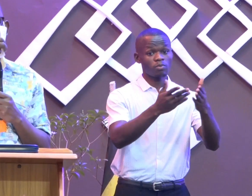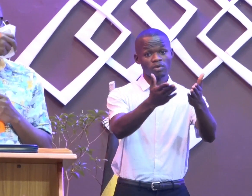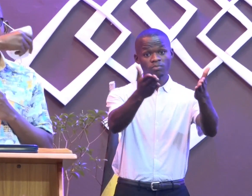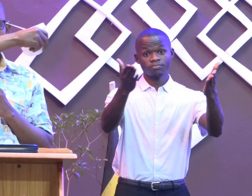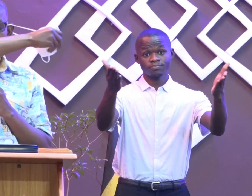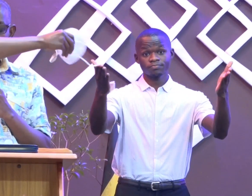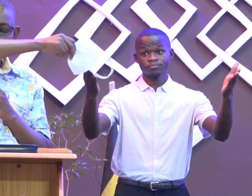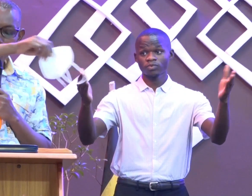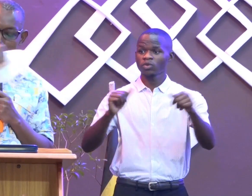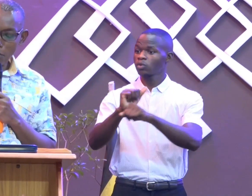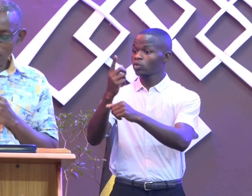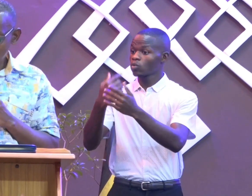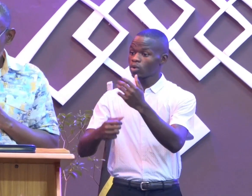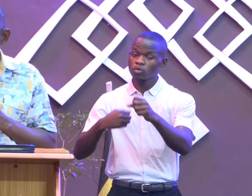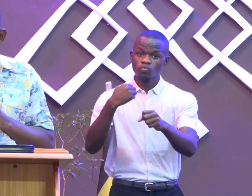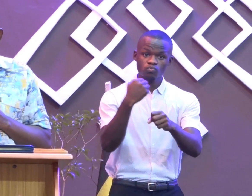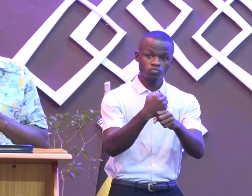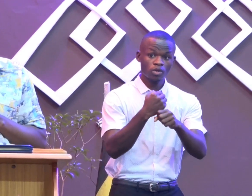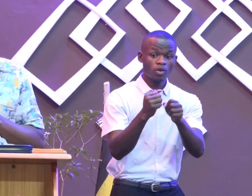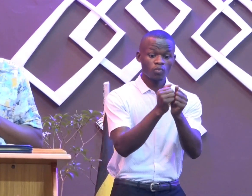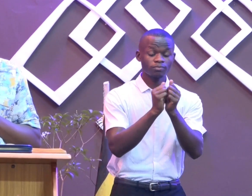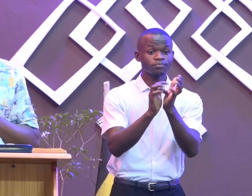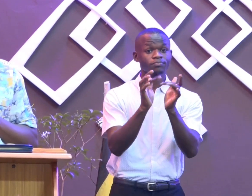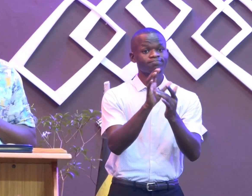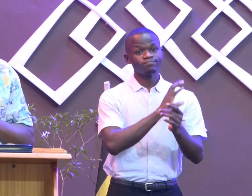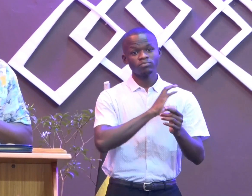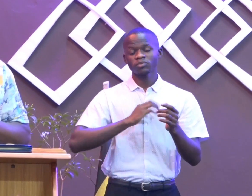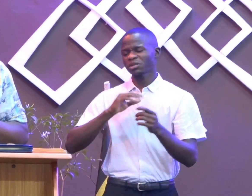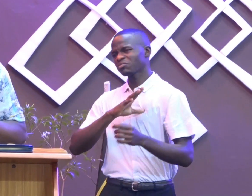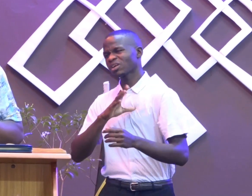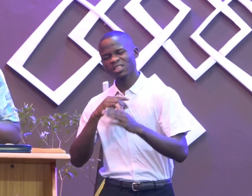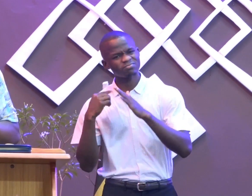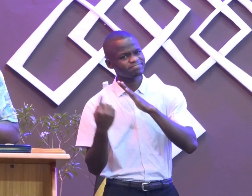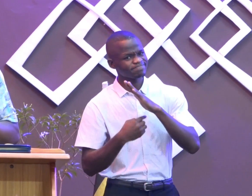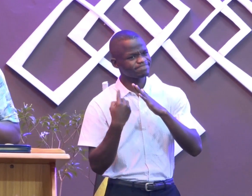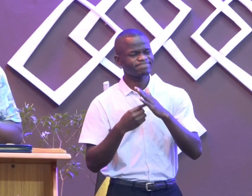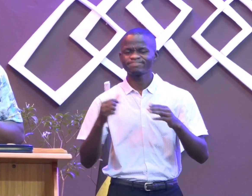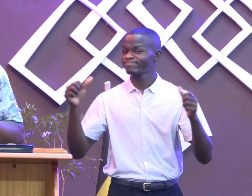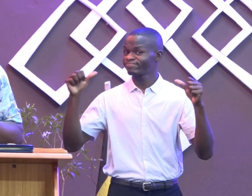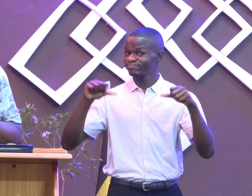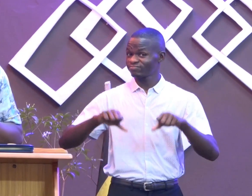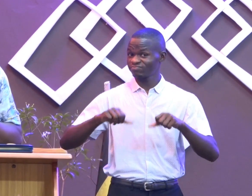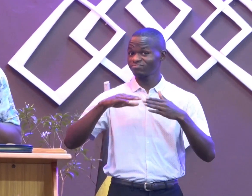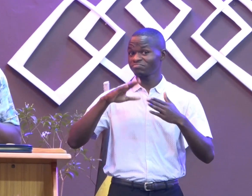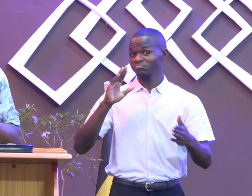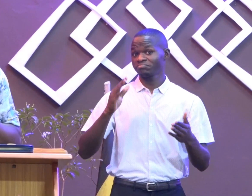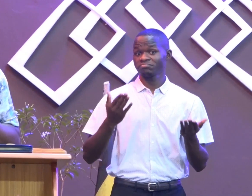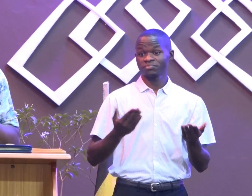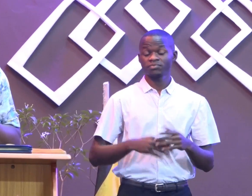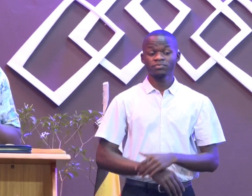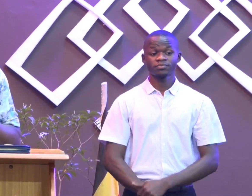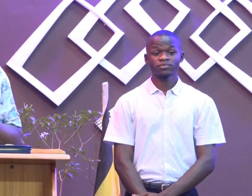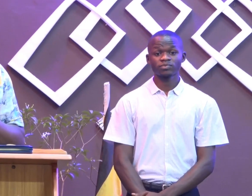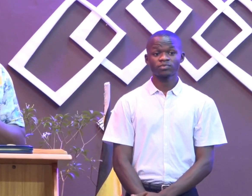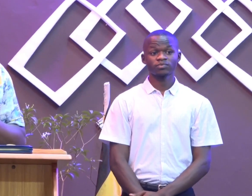abakyewaddeyo okutambula ne Mukama waffe wadde ebiro bino nga si byangu. And we want to appreciate all the people that have given